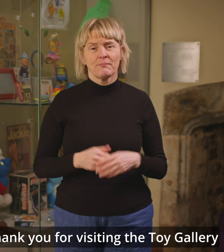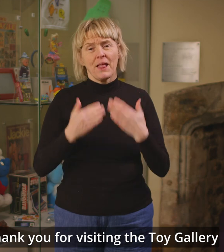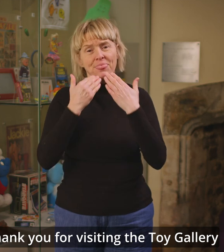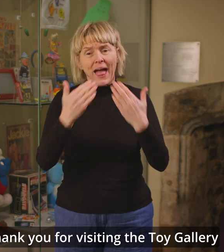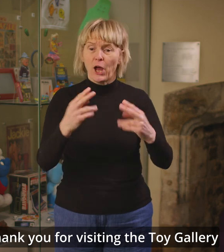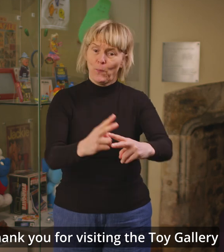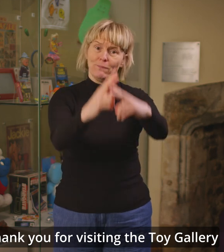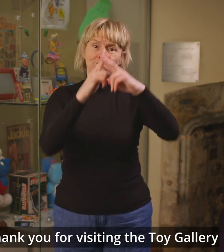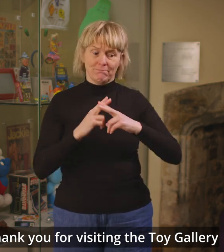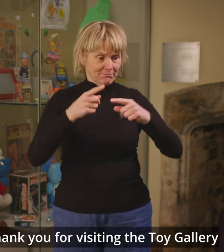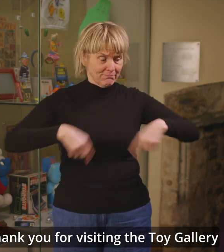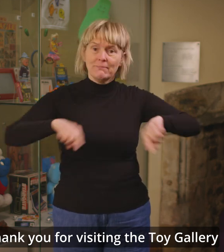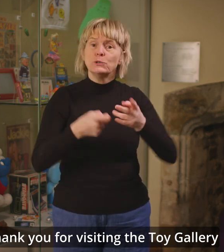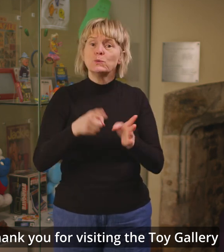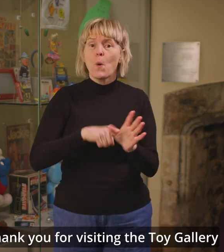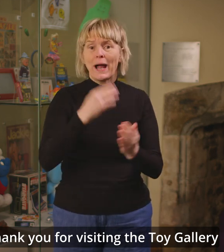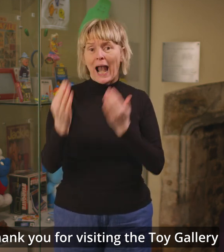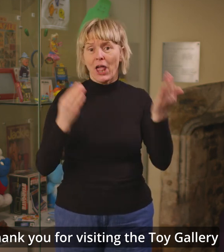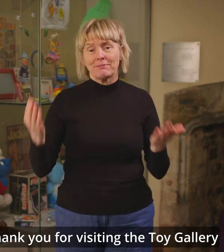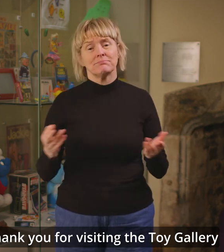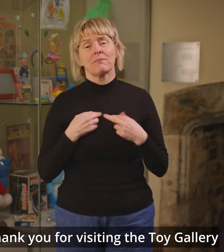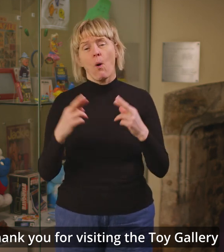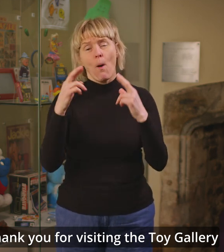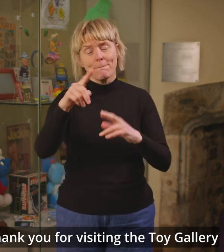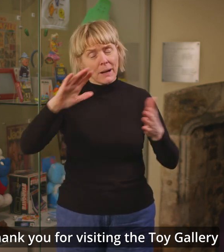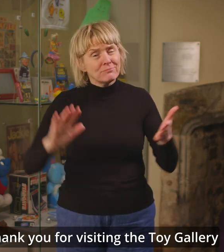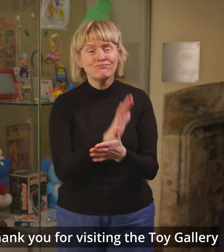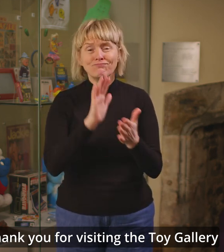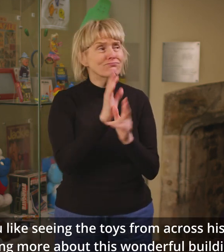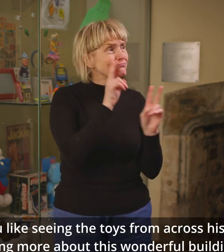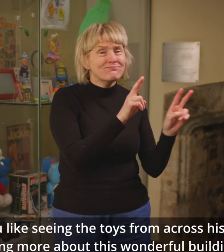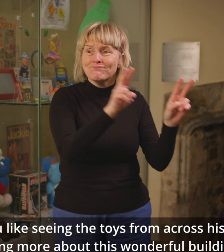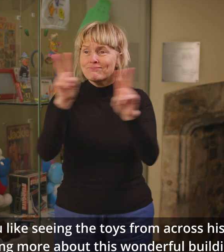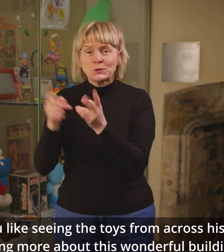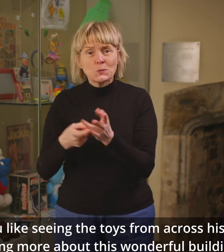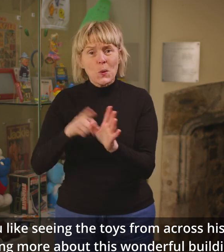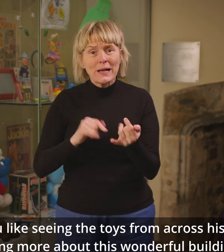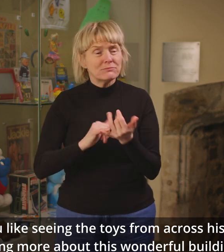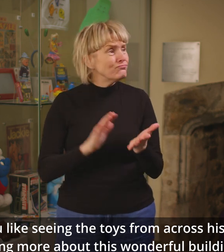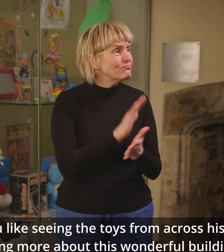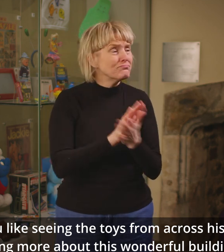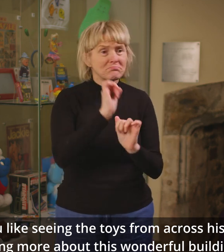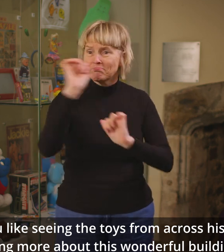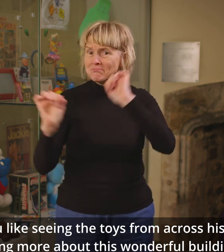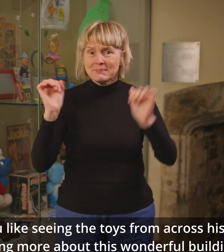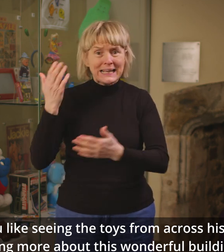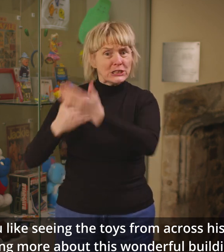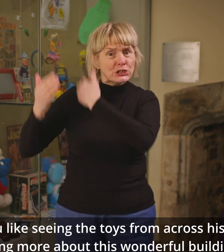Thank you for visiting the Toy Gallery. We hope you liked seeing the toys from across history and learning